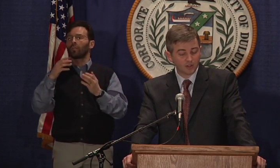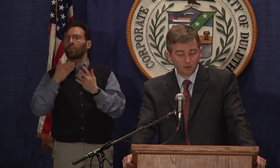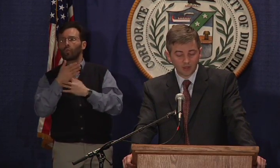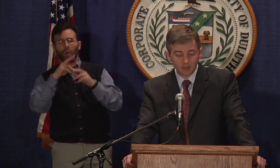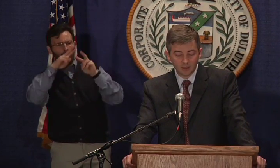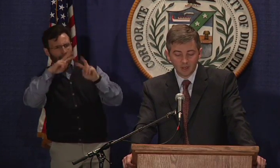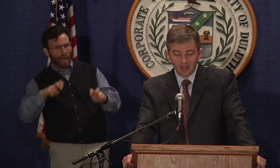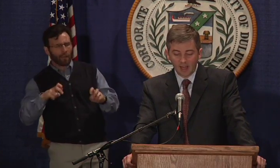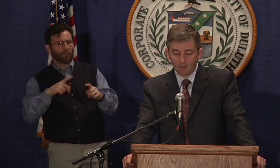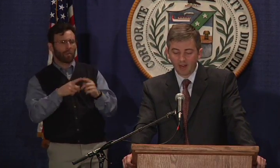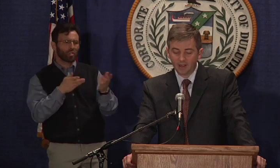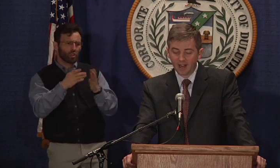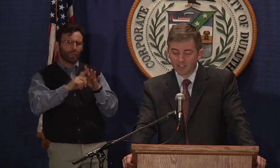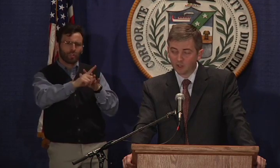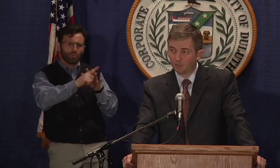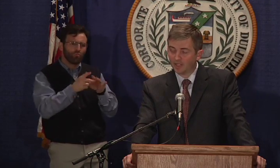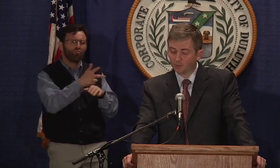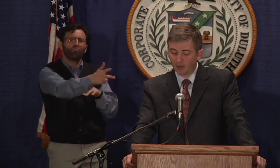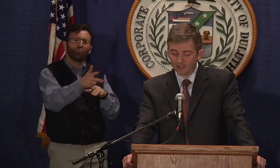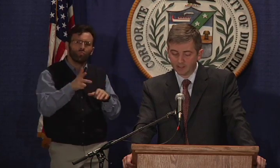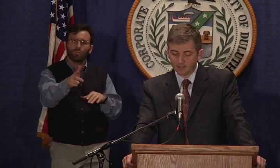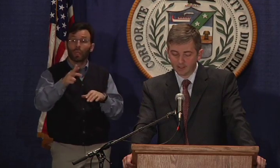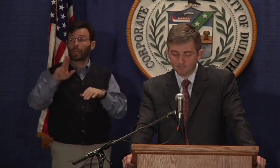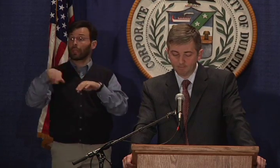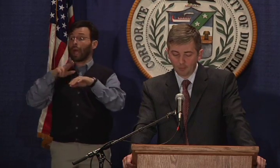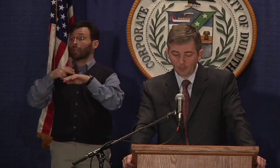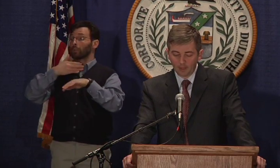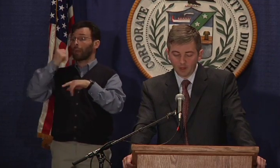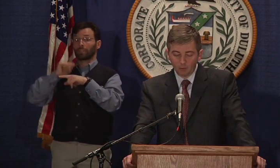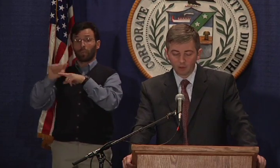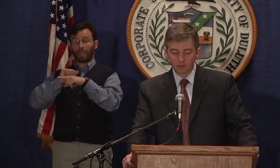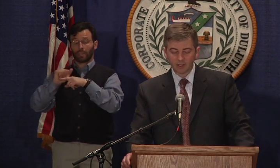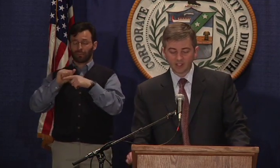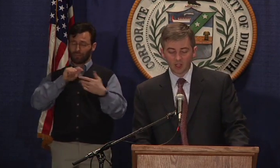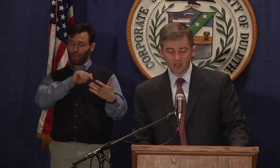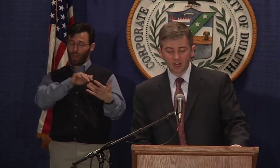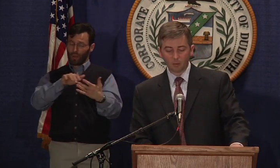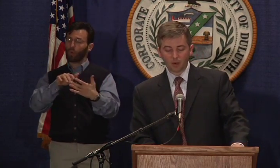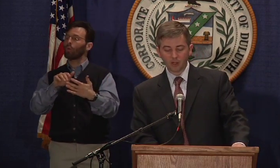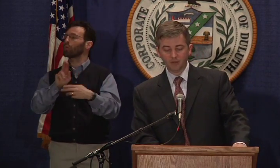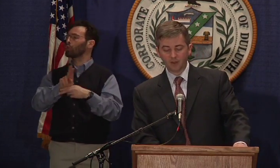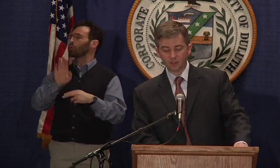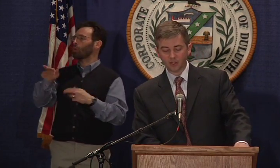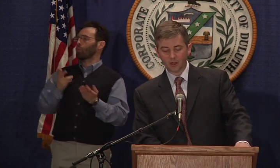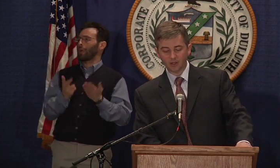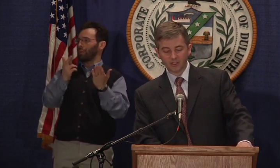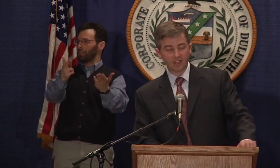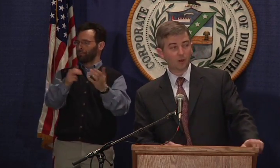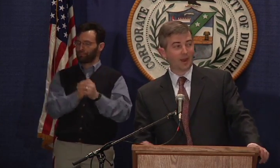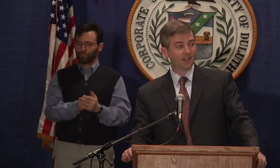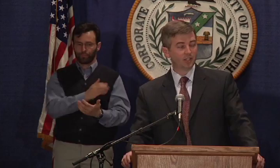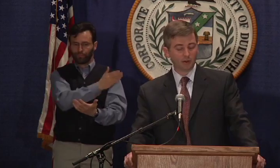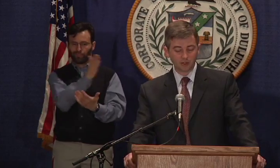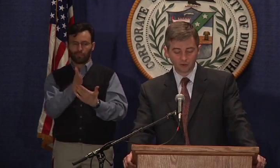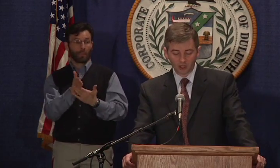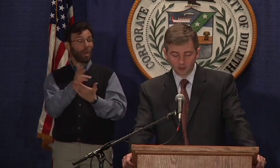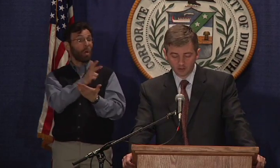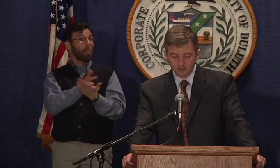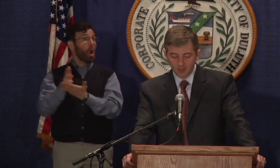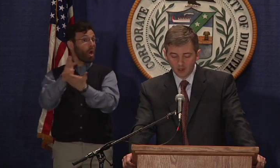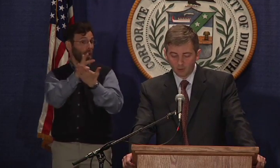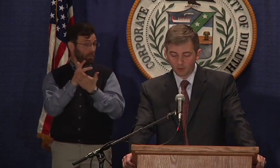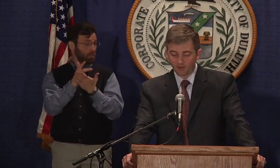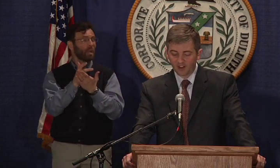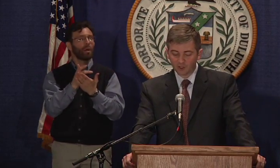our service runs and by national best practices. We'll consolidate our parking function under a single managerial